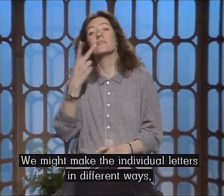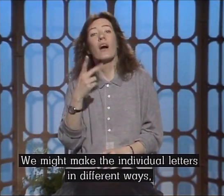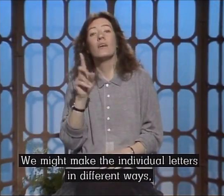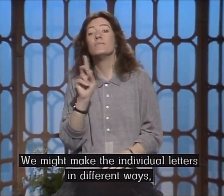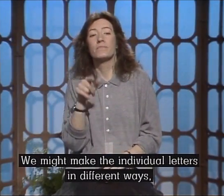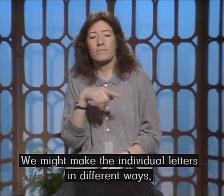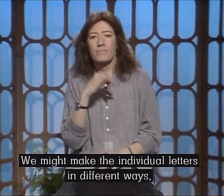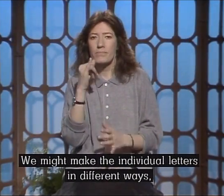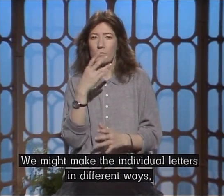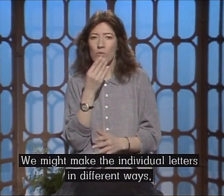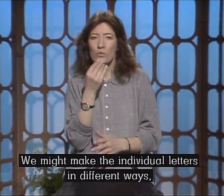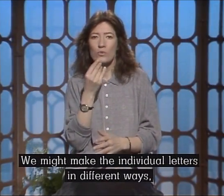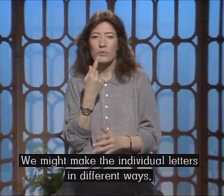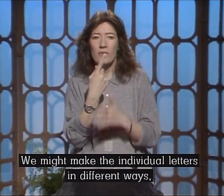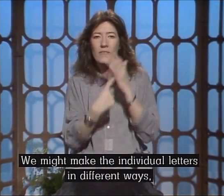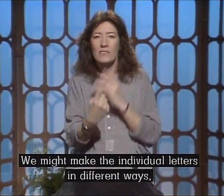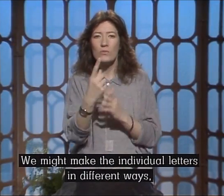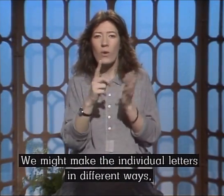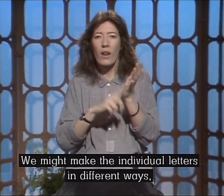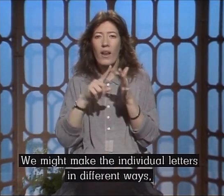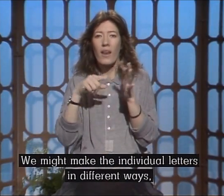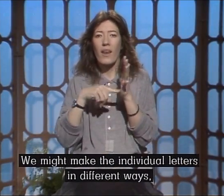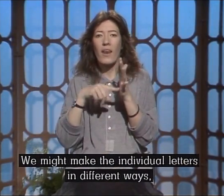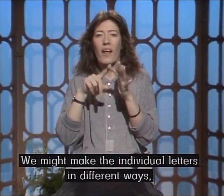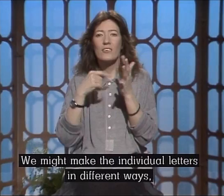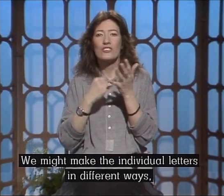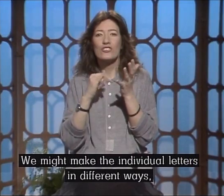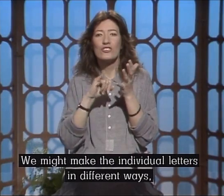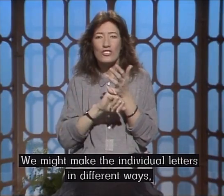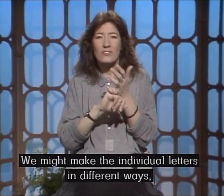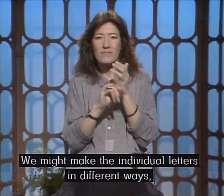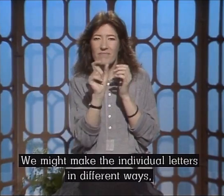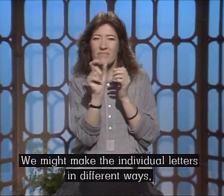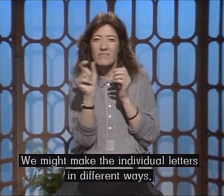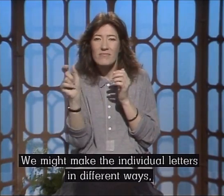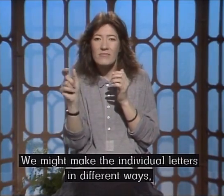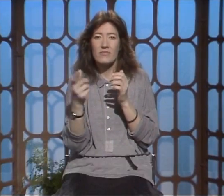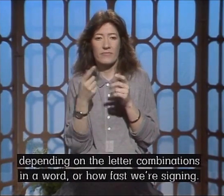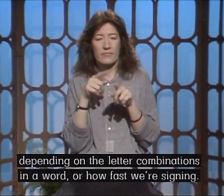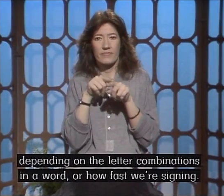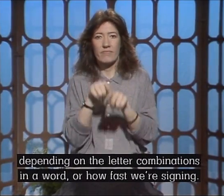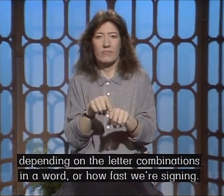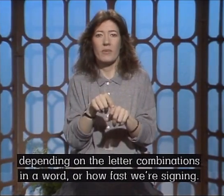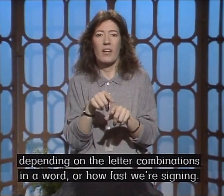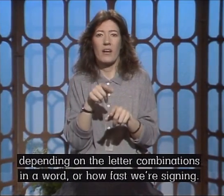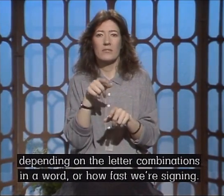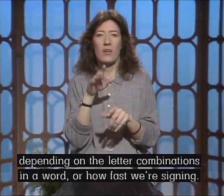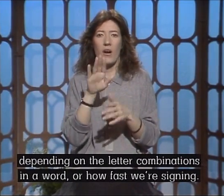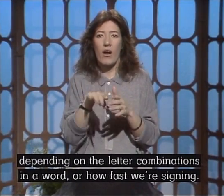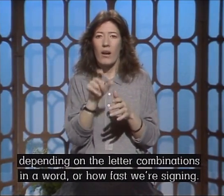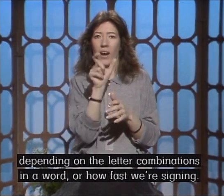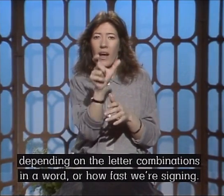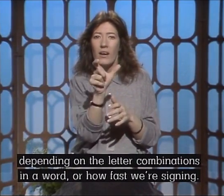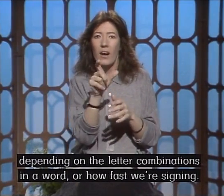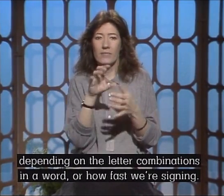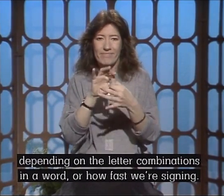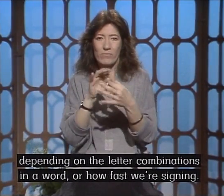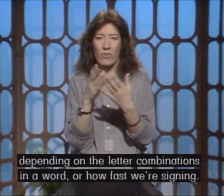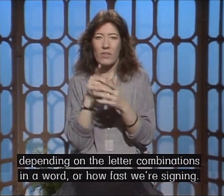The second point is that we might make the individual letters in different ways, depending on the letter combinations in a particular